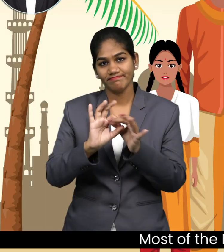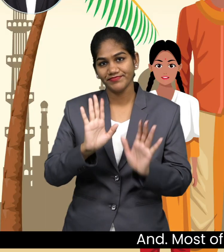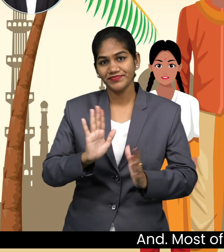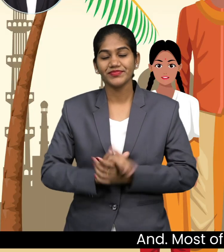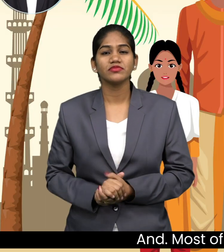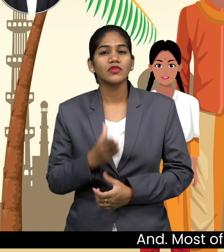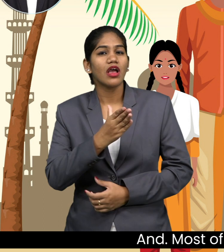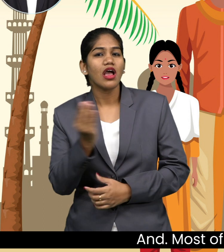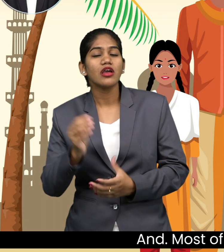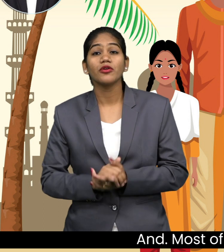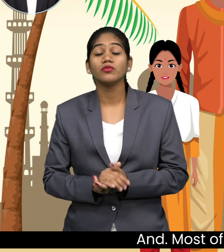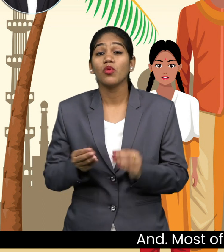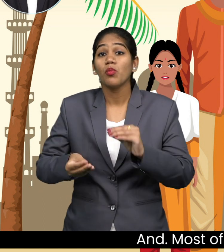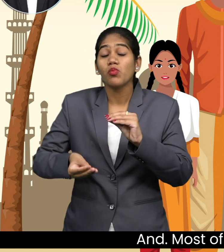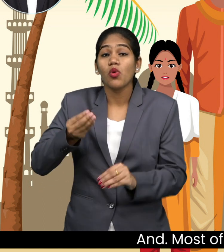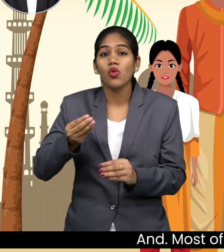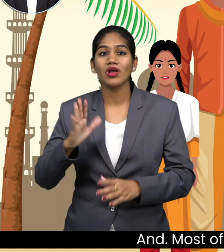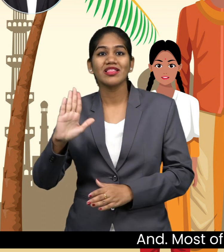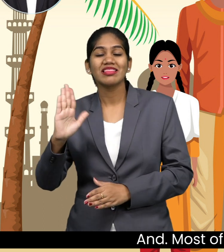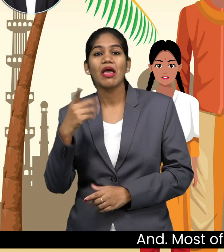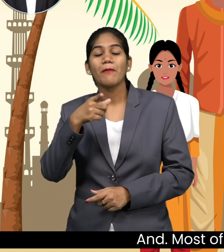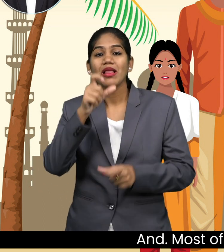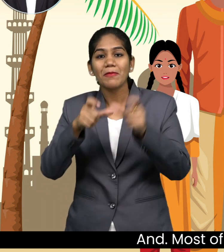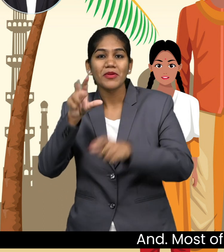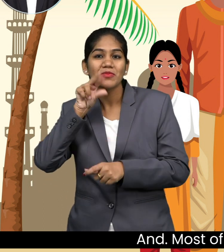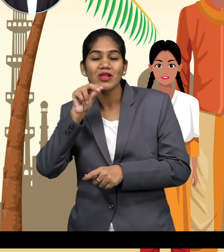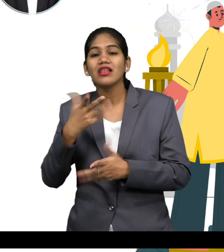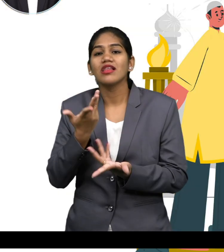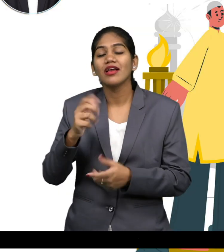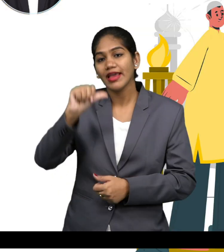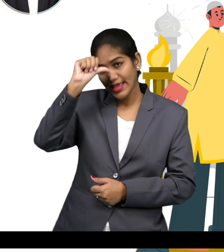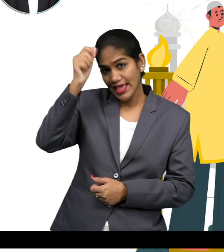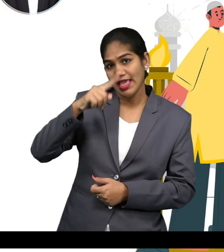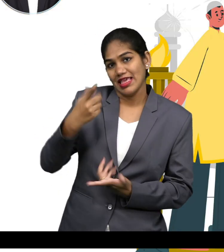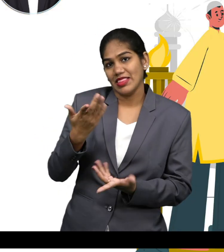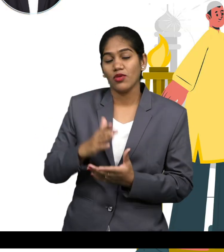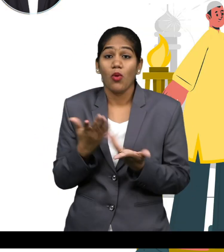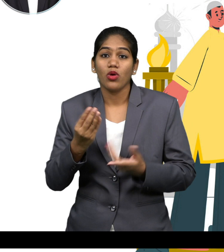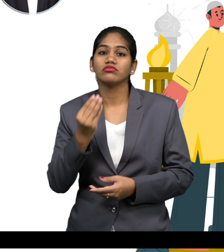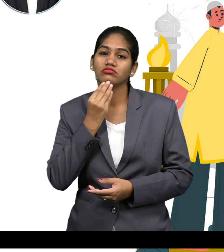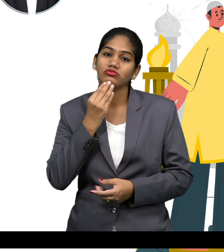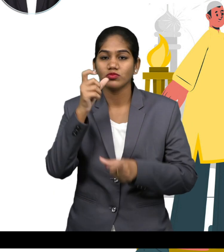And most Tamil speakers are Hindu or Muslim.